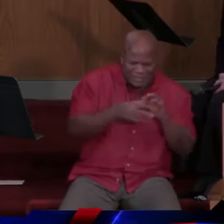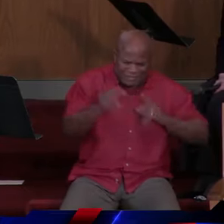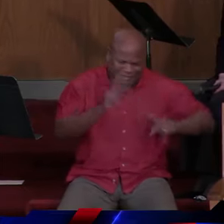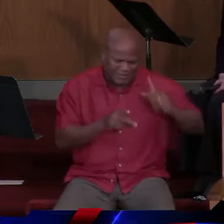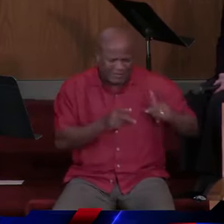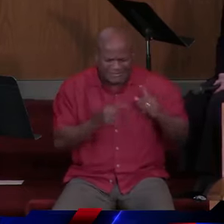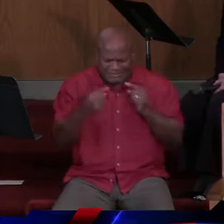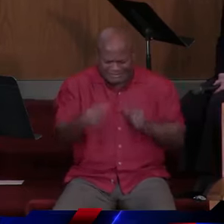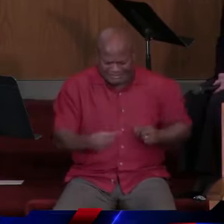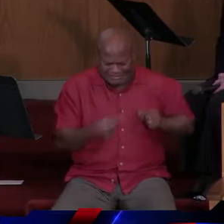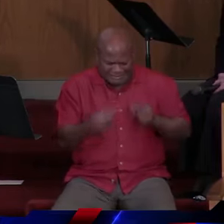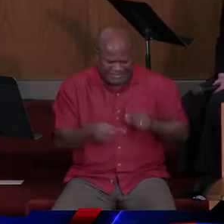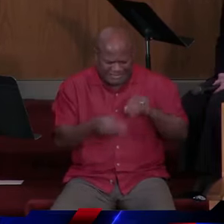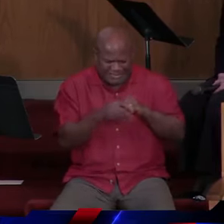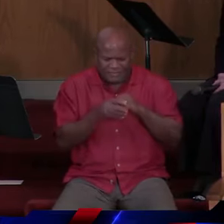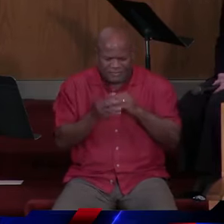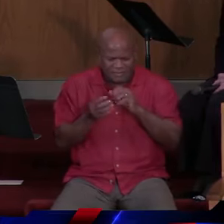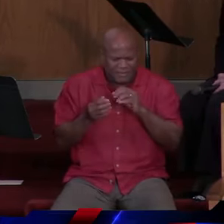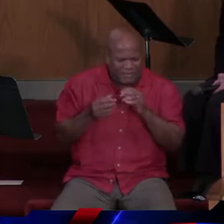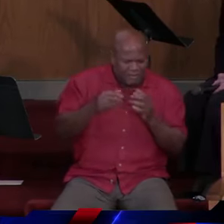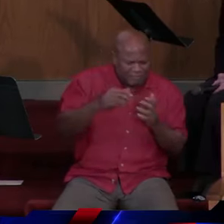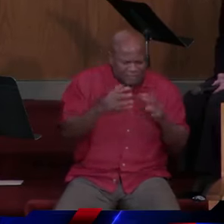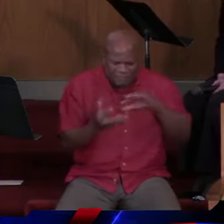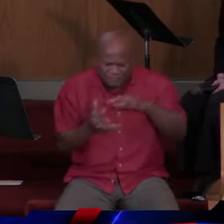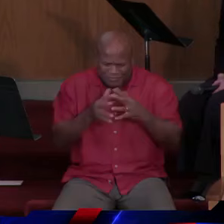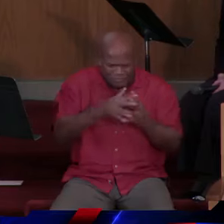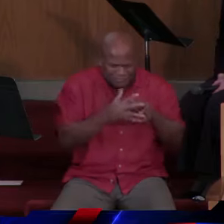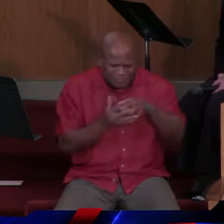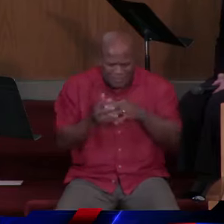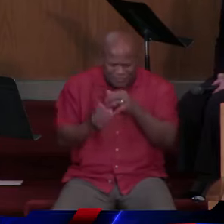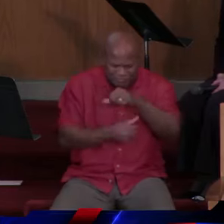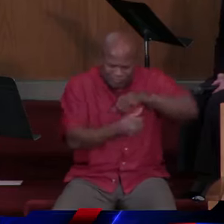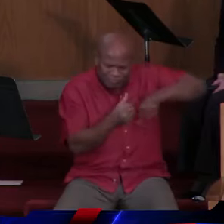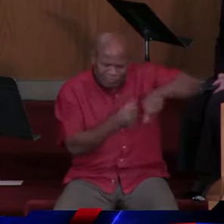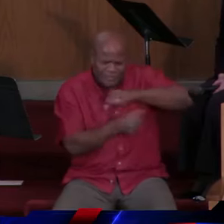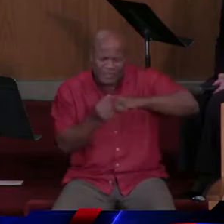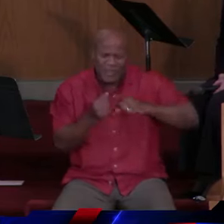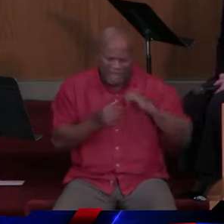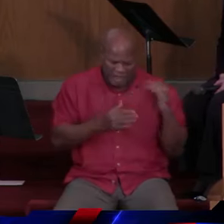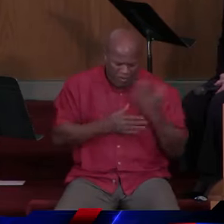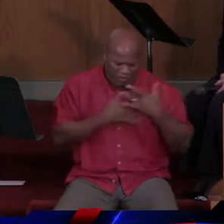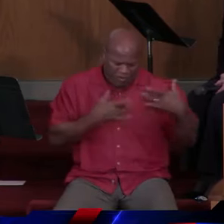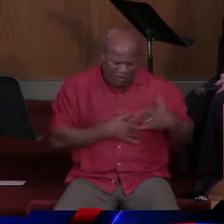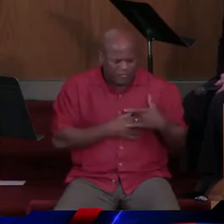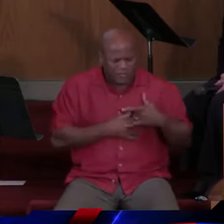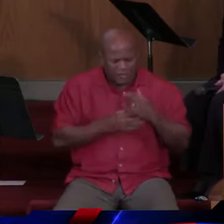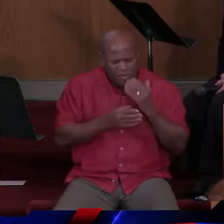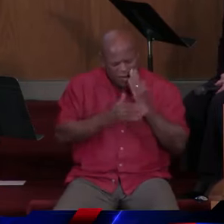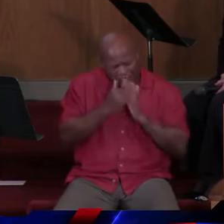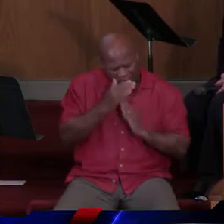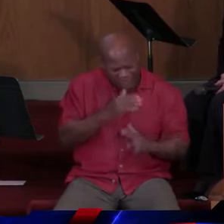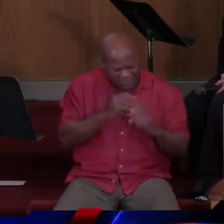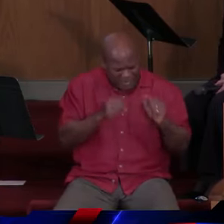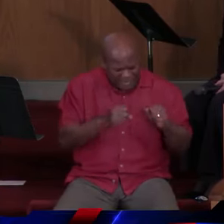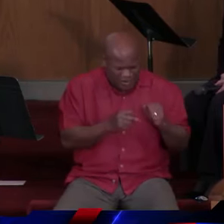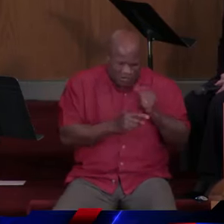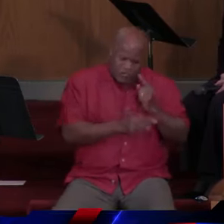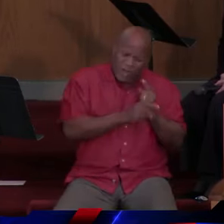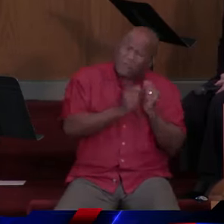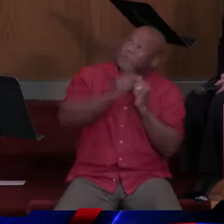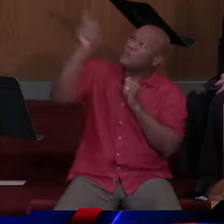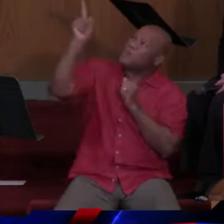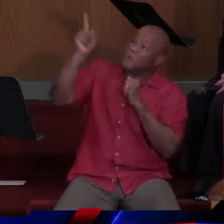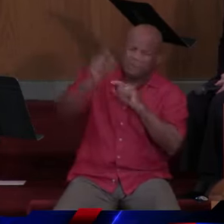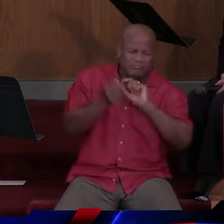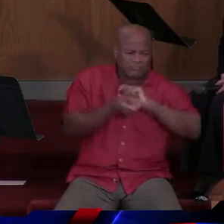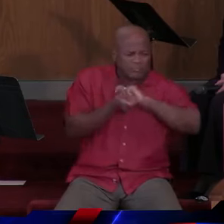that are struggling in relationships, God, that you would humble our hearts, God, that we would get right with you so we can get right with people.